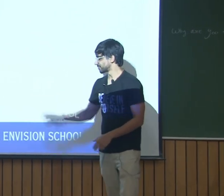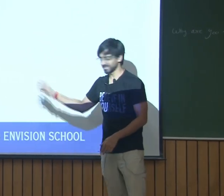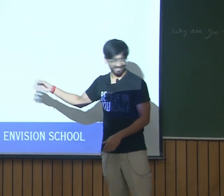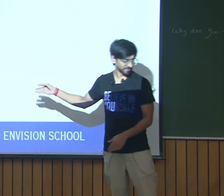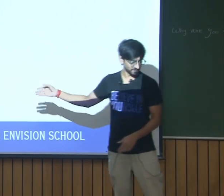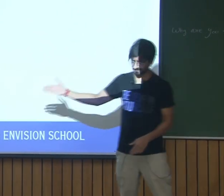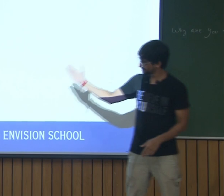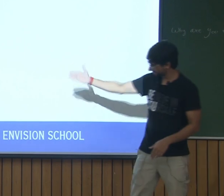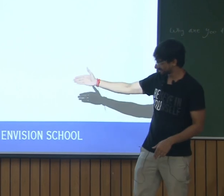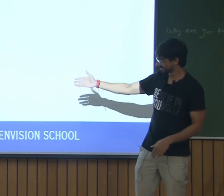For day.